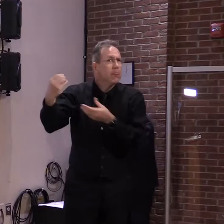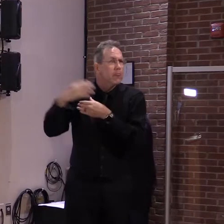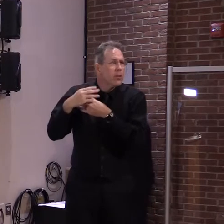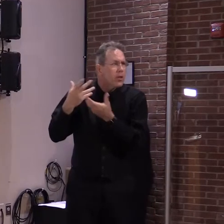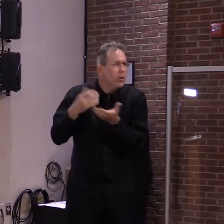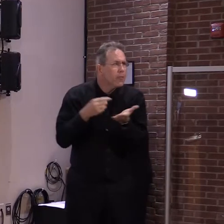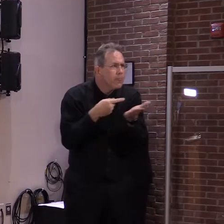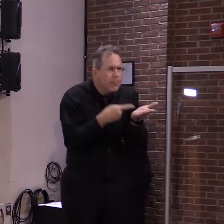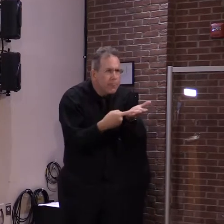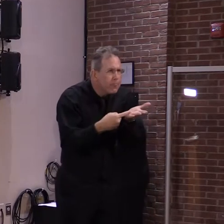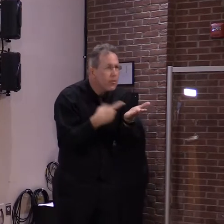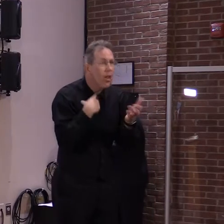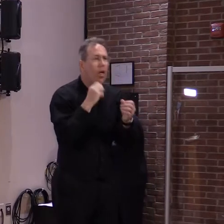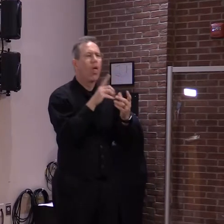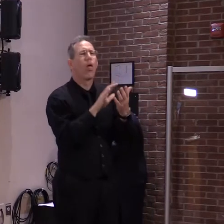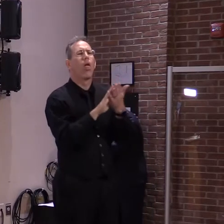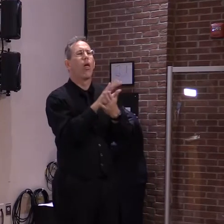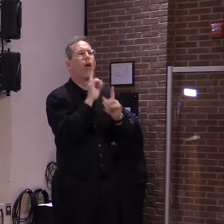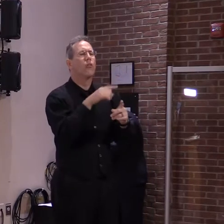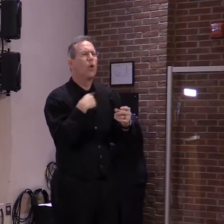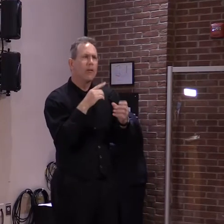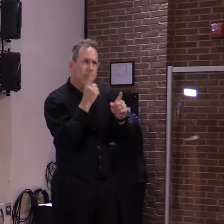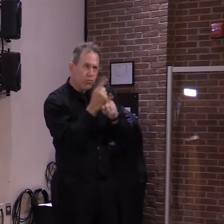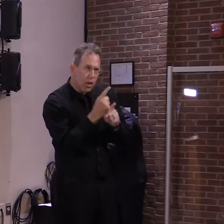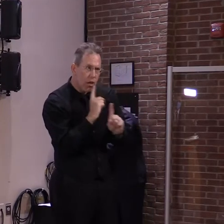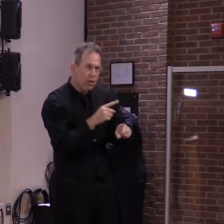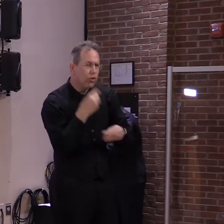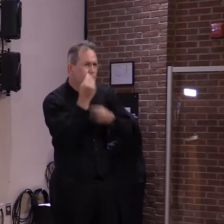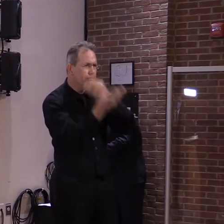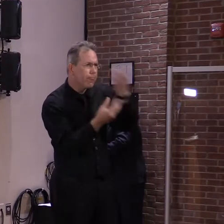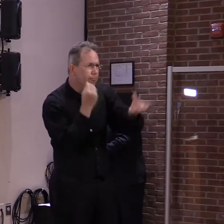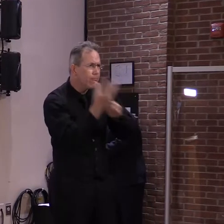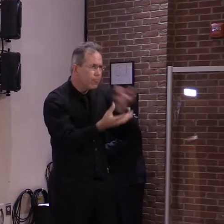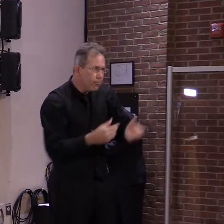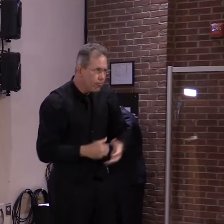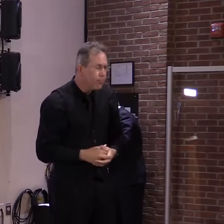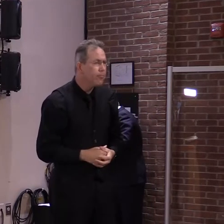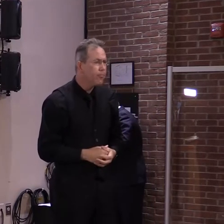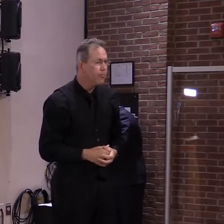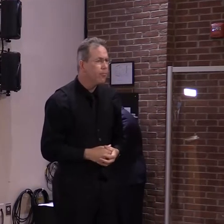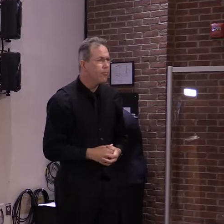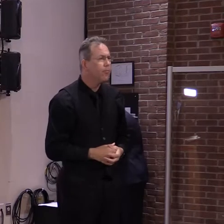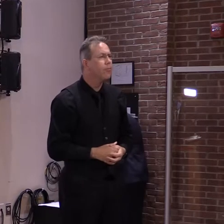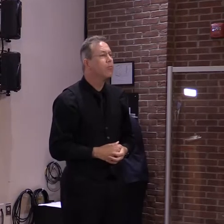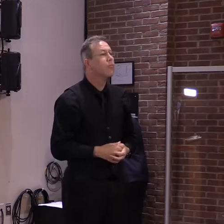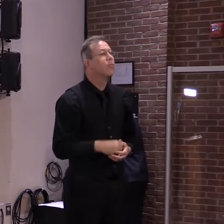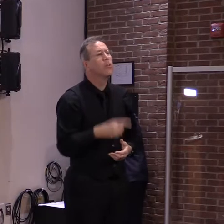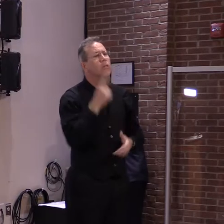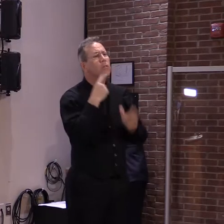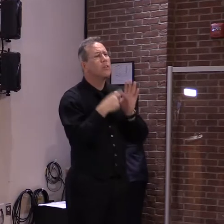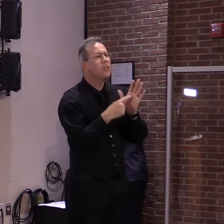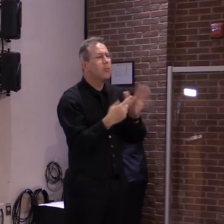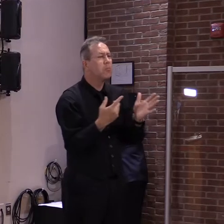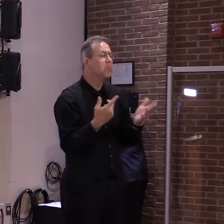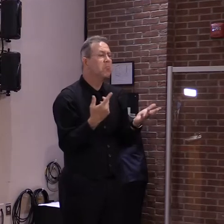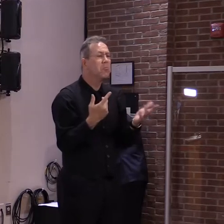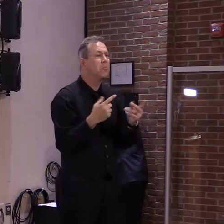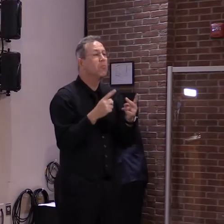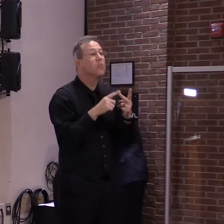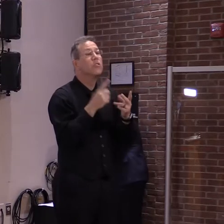to local decision making. For example, a number of schools asked about the distance or seating at